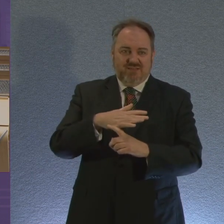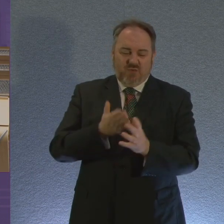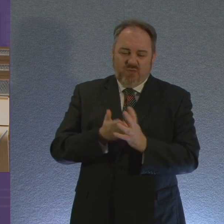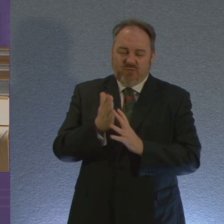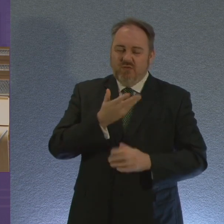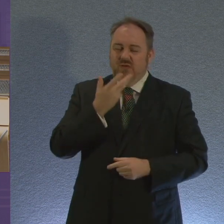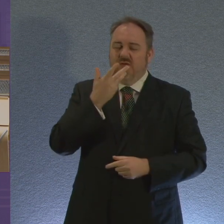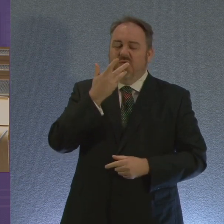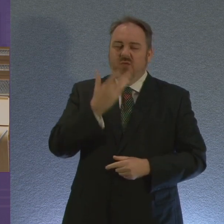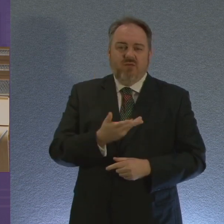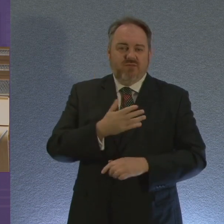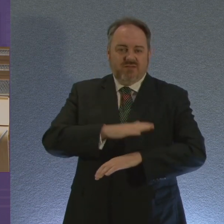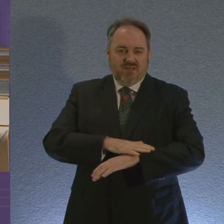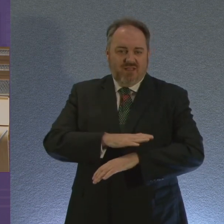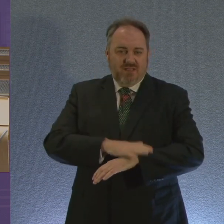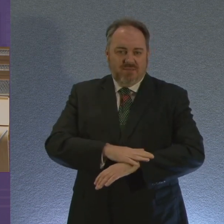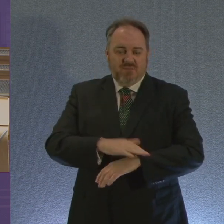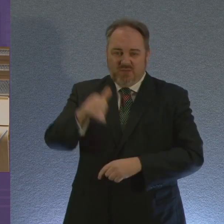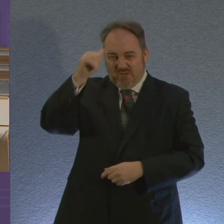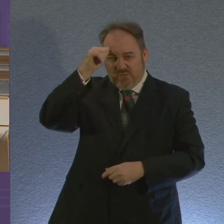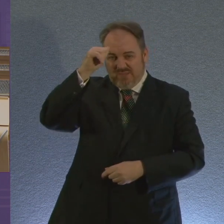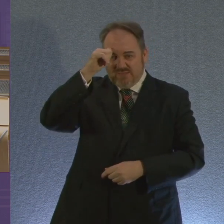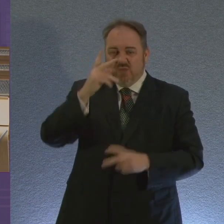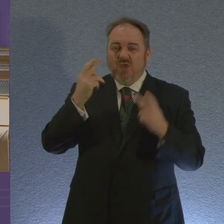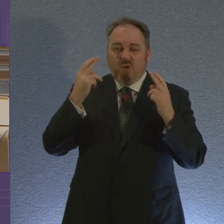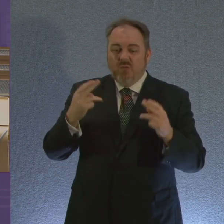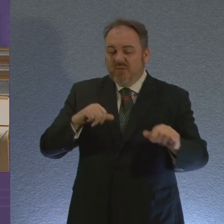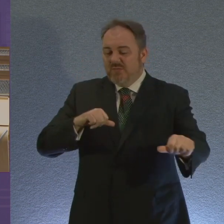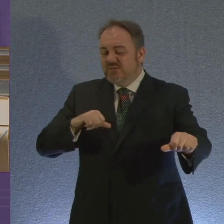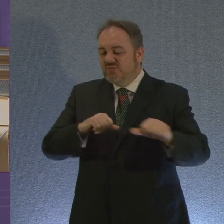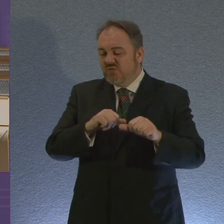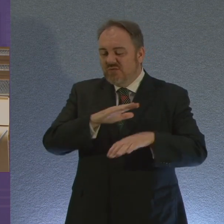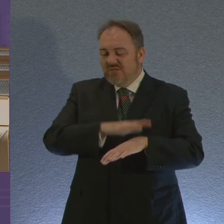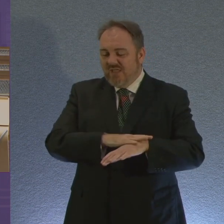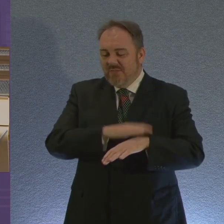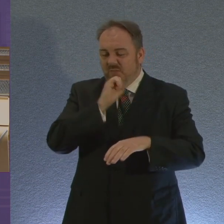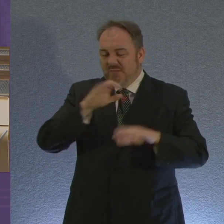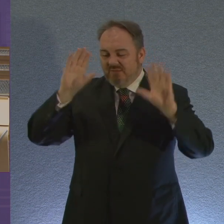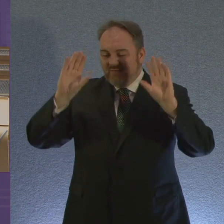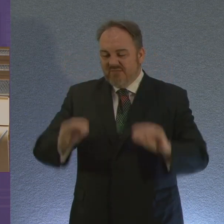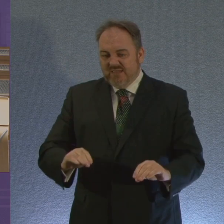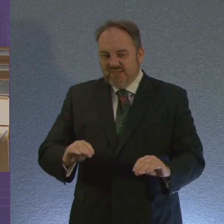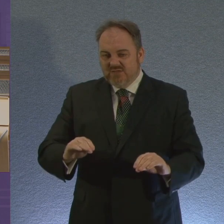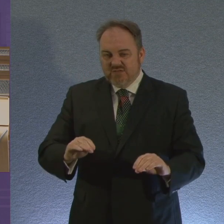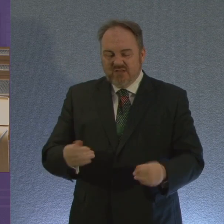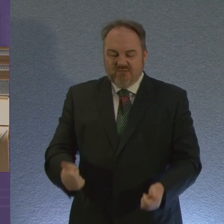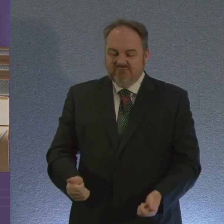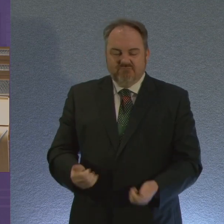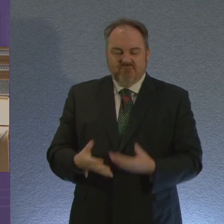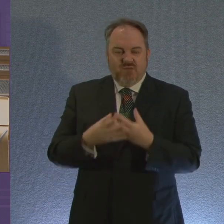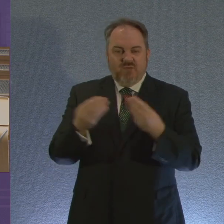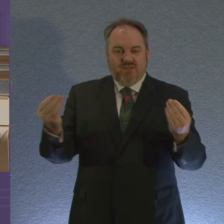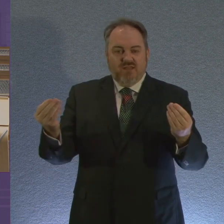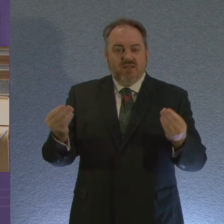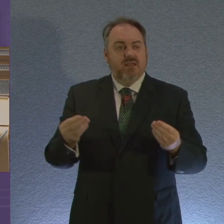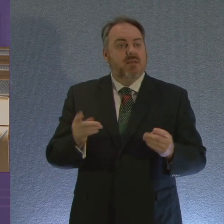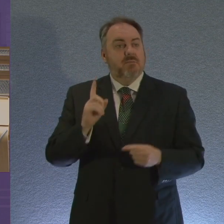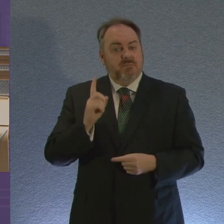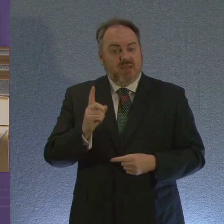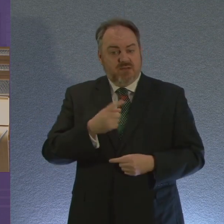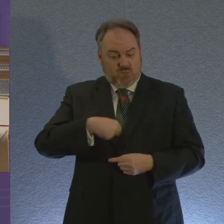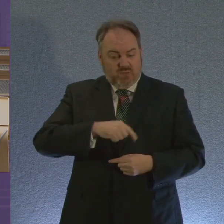on everyday issues, and we hope it will be a short period. But I'm sure Cabinet Secretary would agree that we should still do our jobs as an